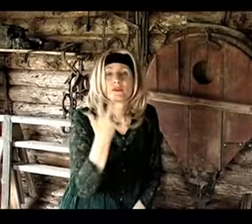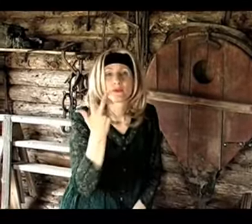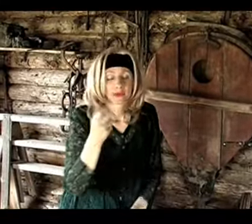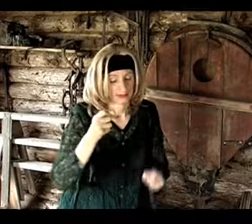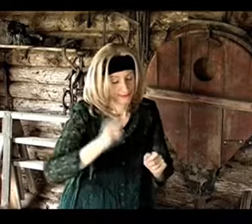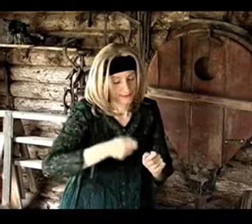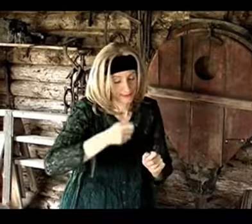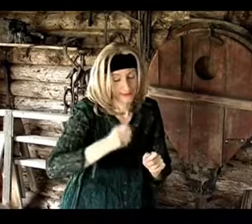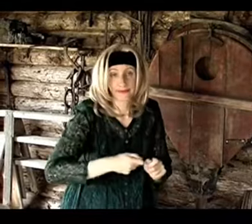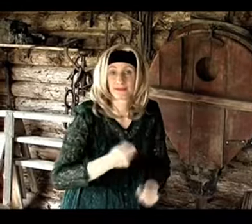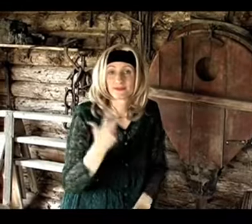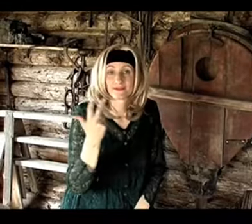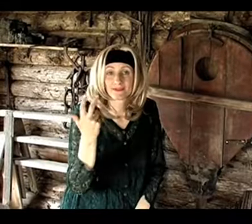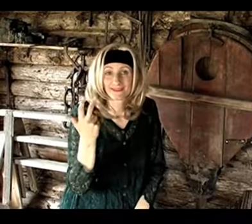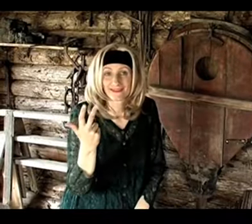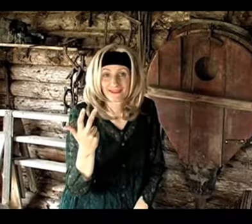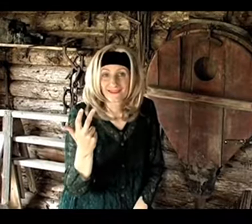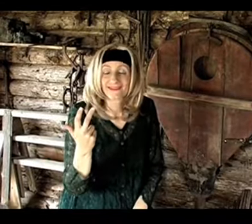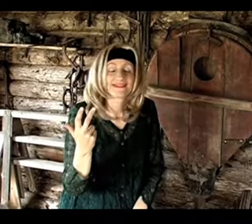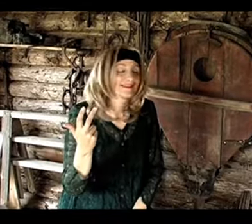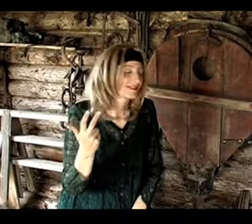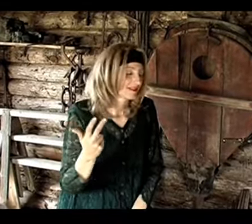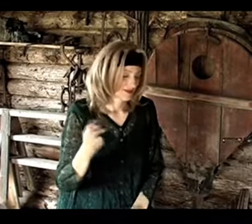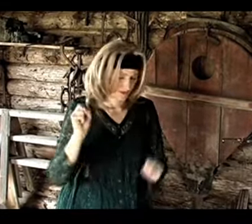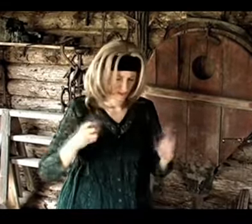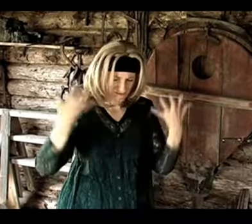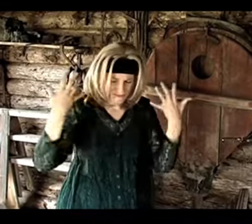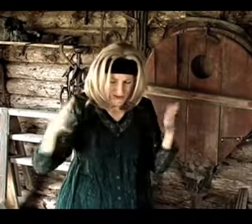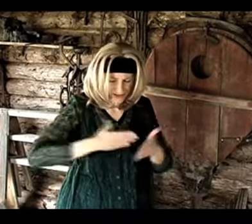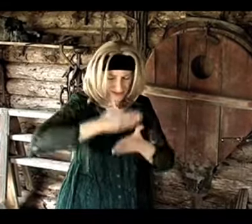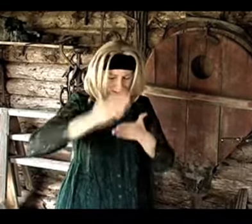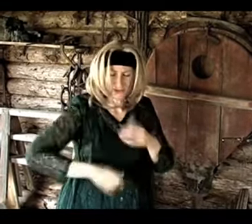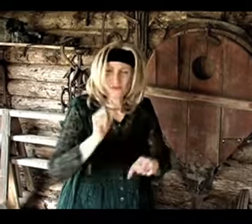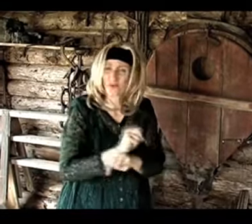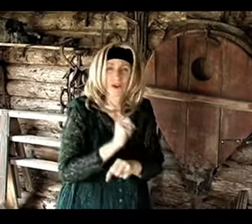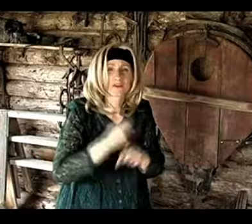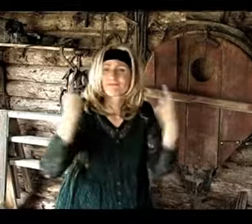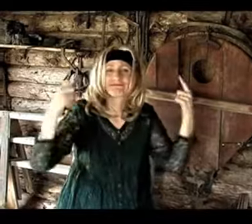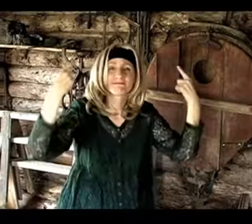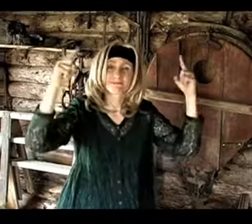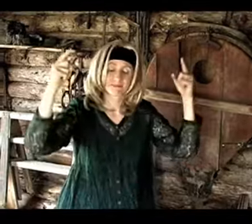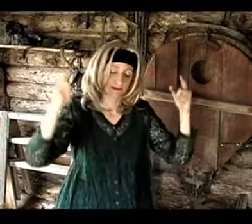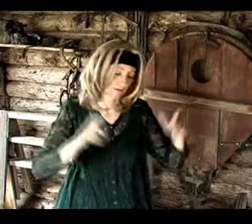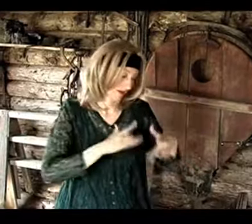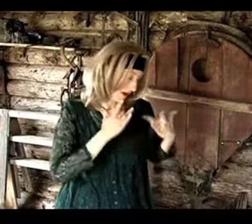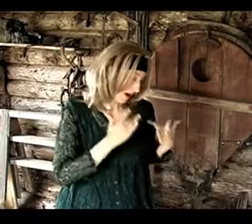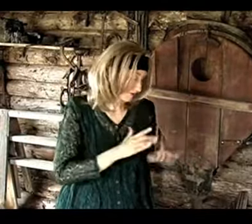three nails. He could finish a work so complete,